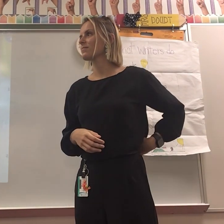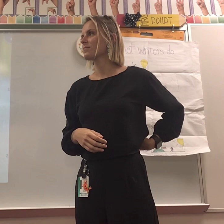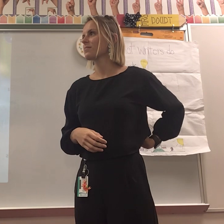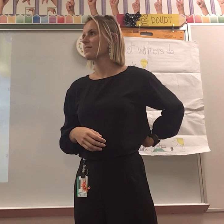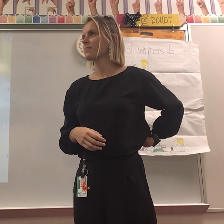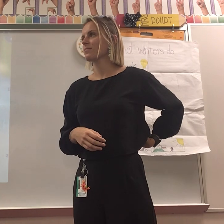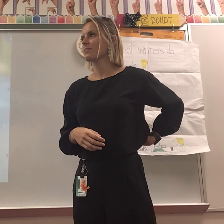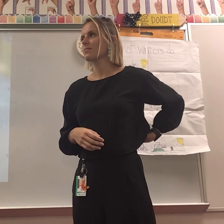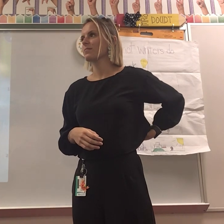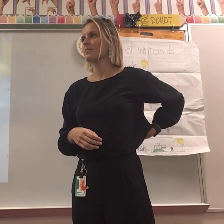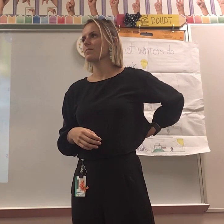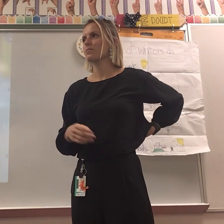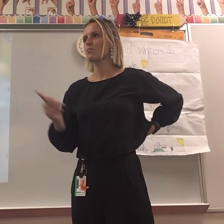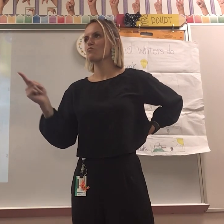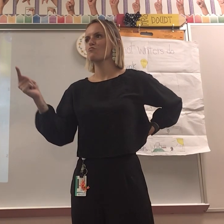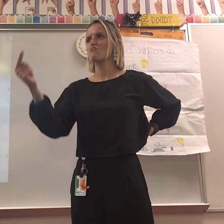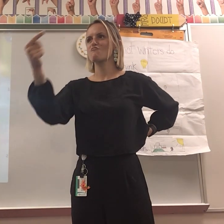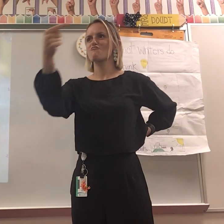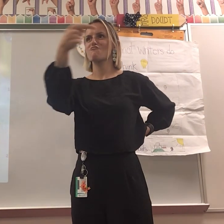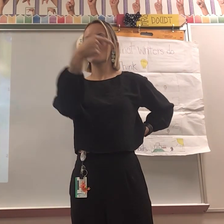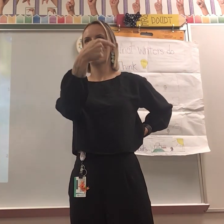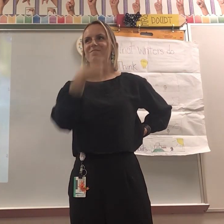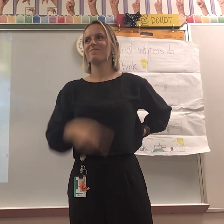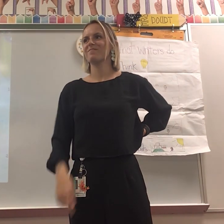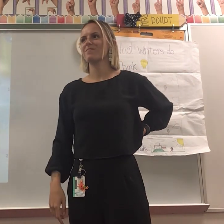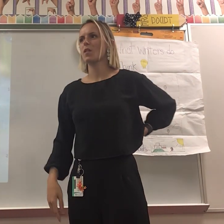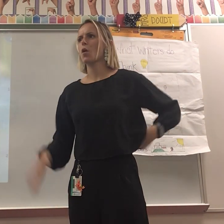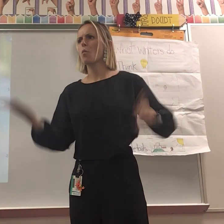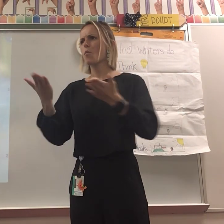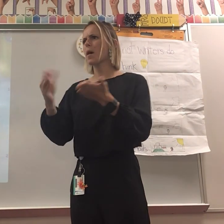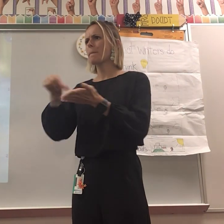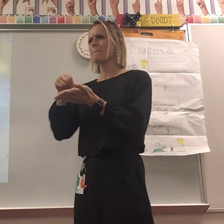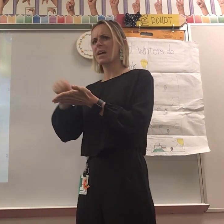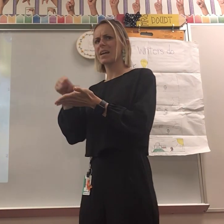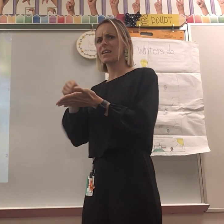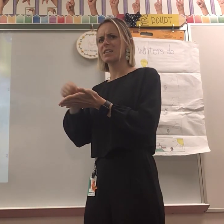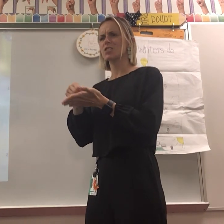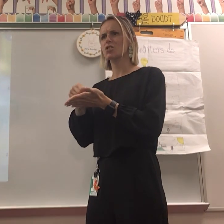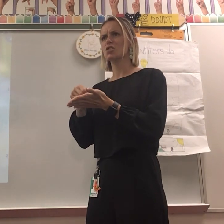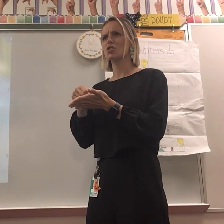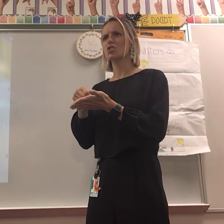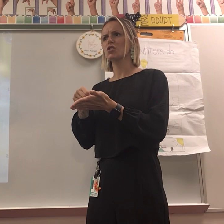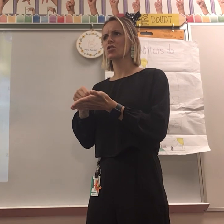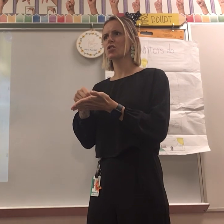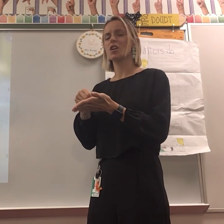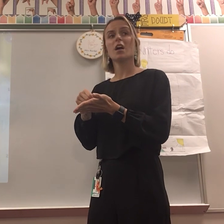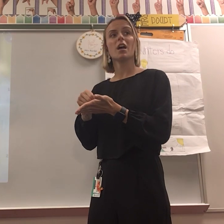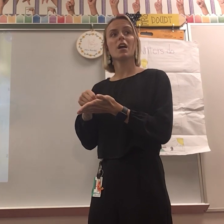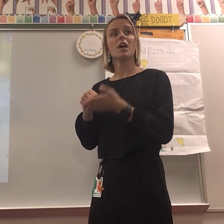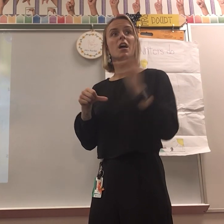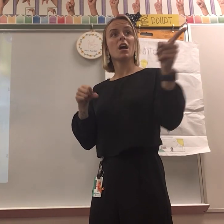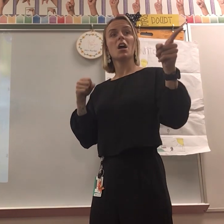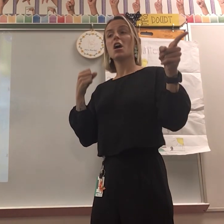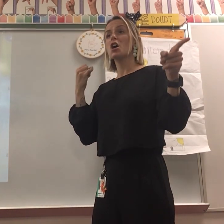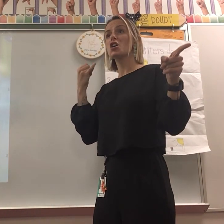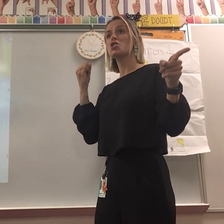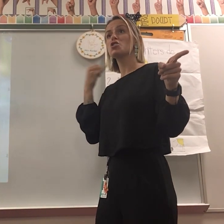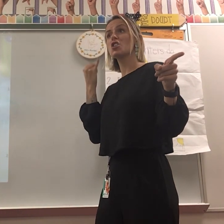Go that way. There you go. What page is it? All right, Jaylene looks ready. She's showing me she's ready. Her eyes are on this